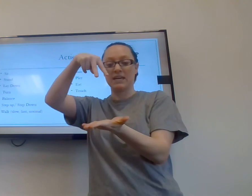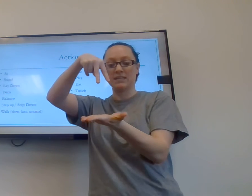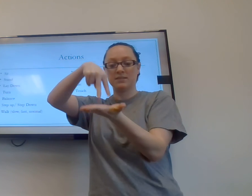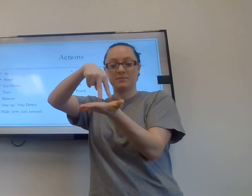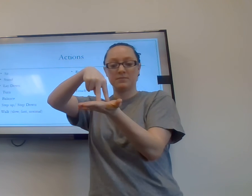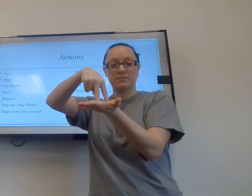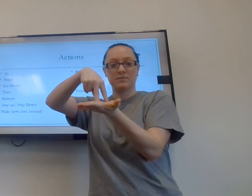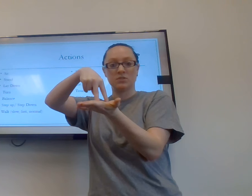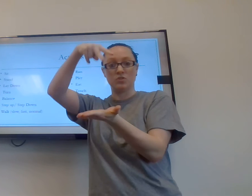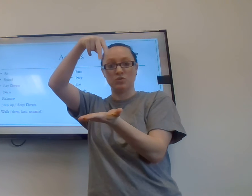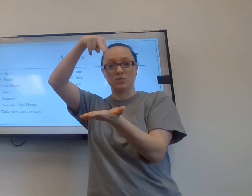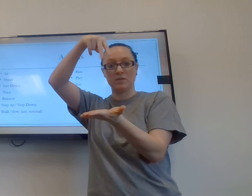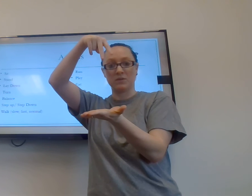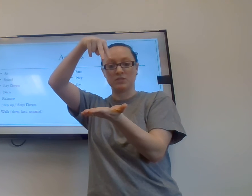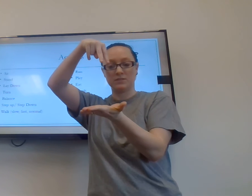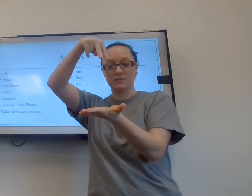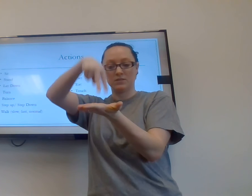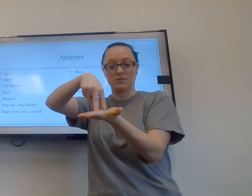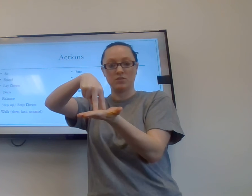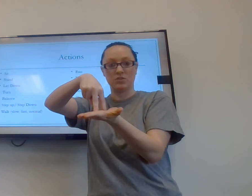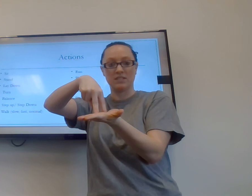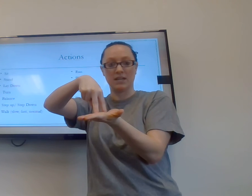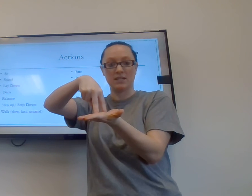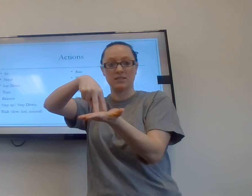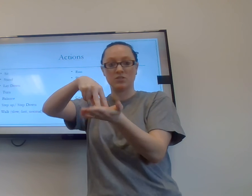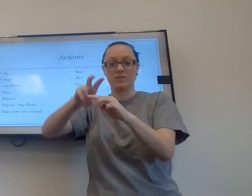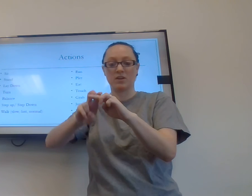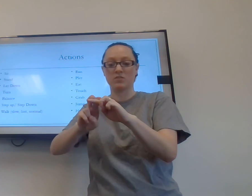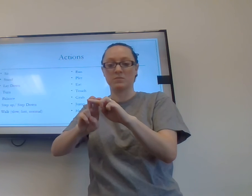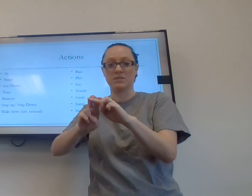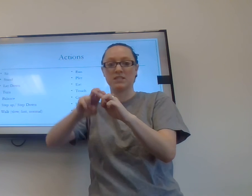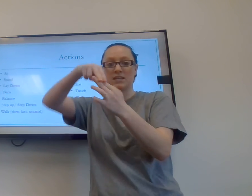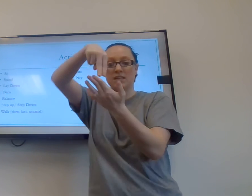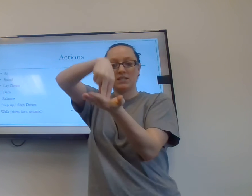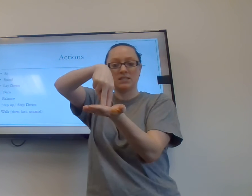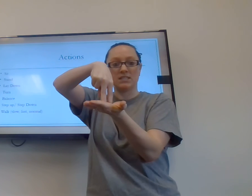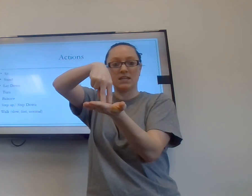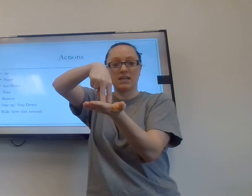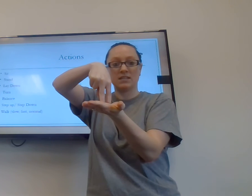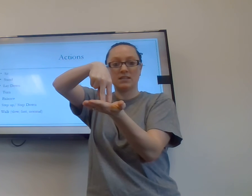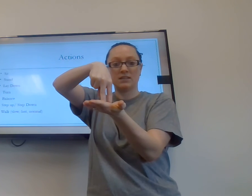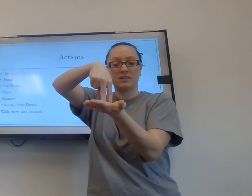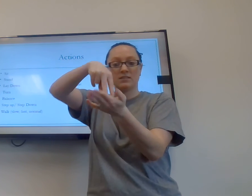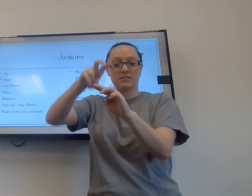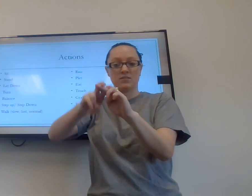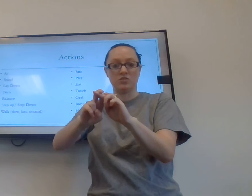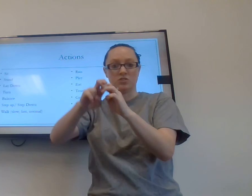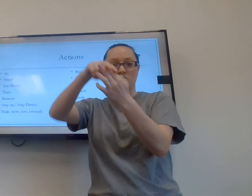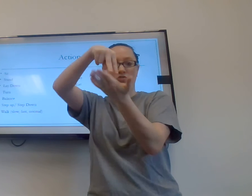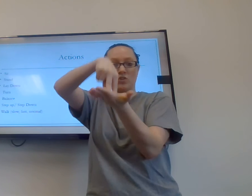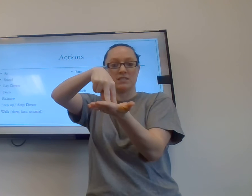Stand. So you are the person. You're going to stand. So if it goes from sit to stand, you just